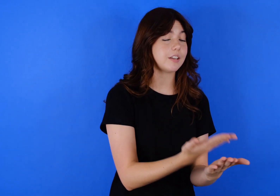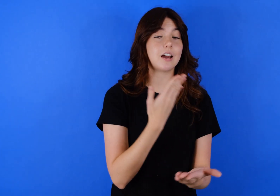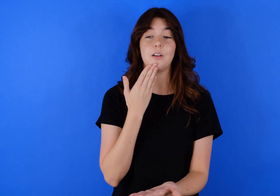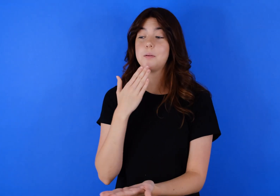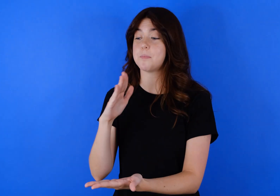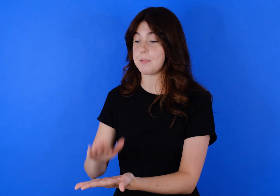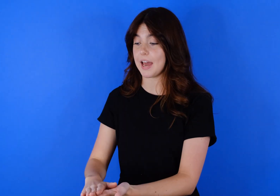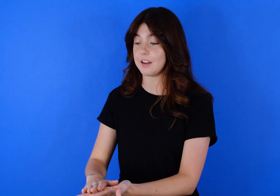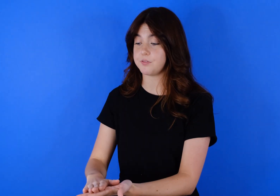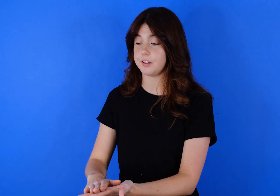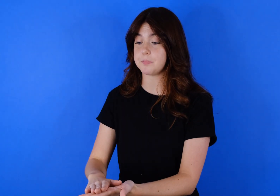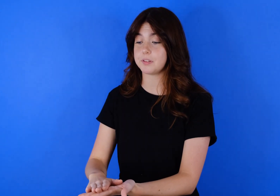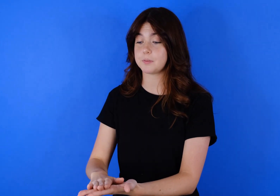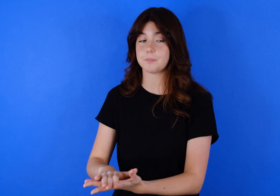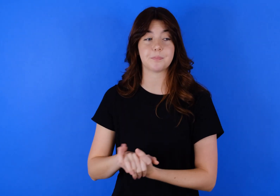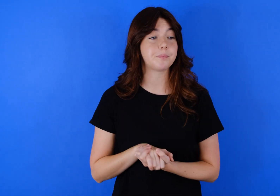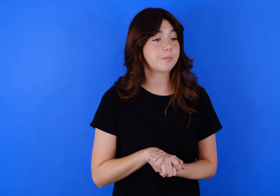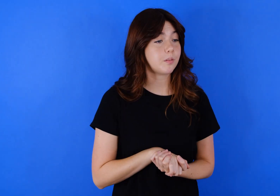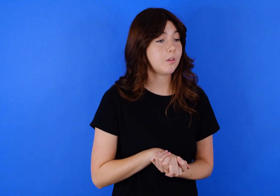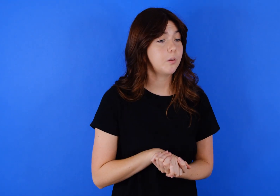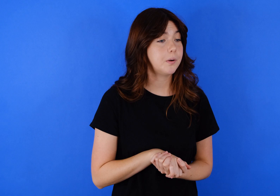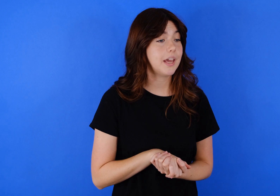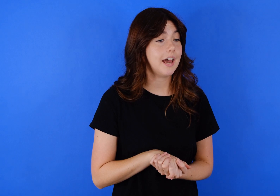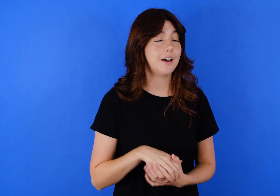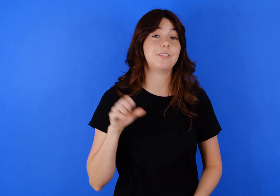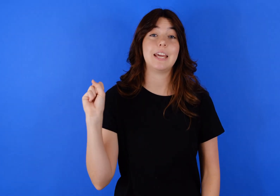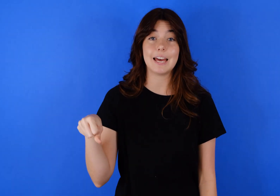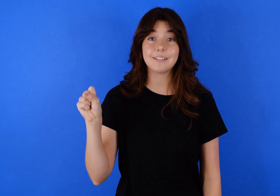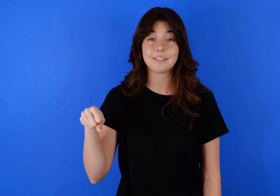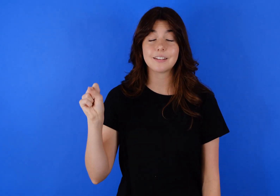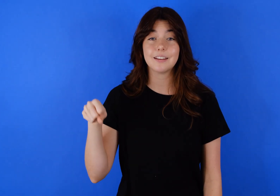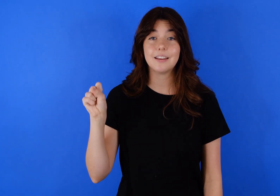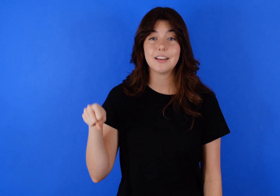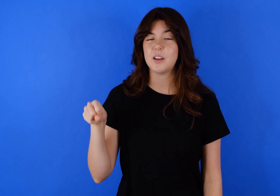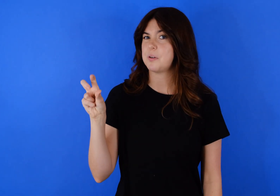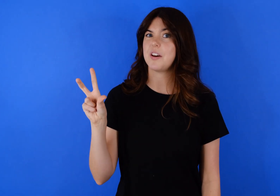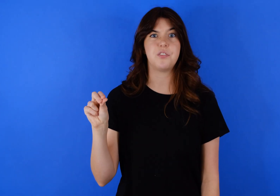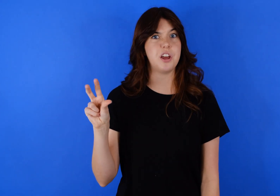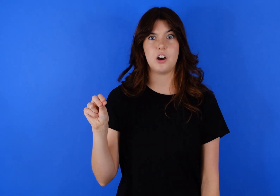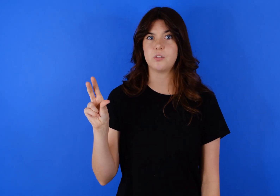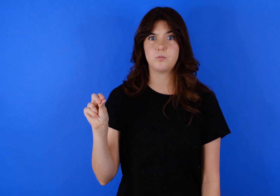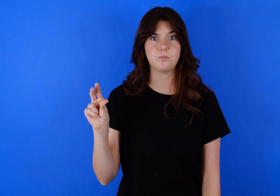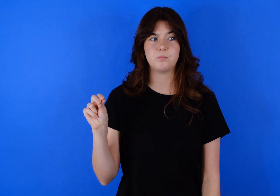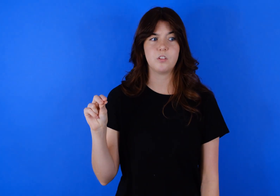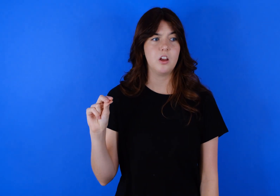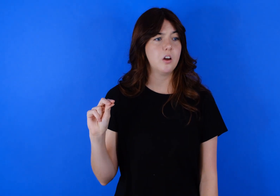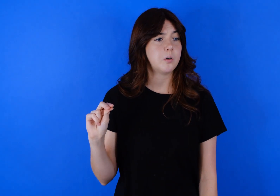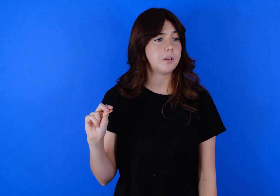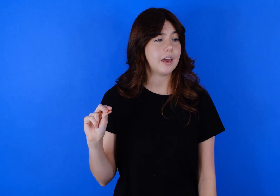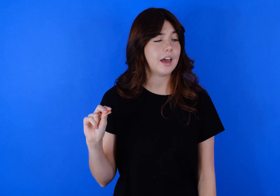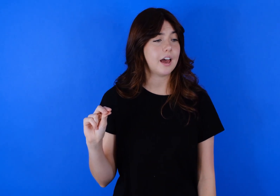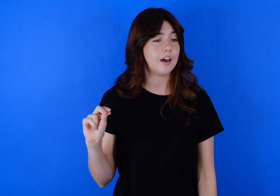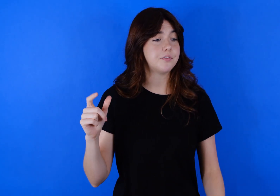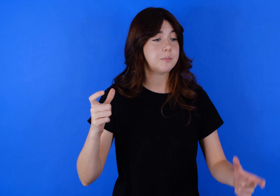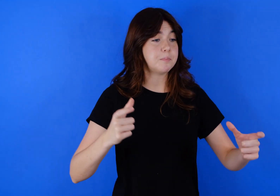down, bad, flips. We have yes. We have no. We have